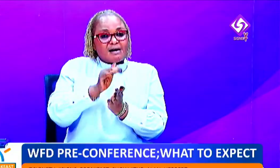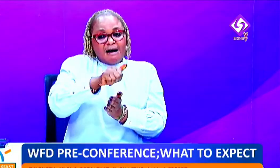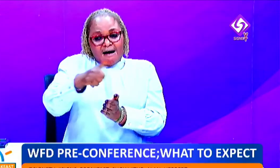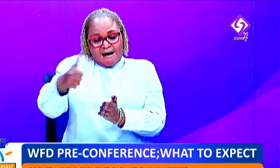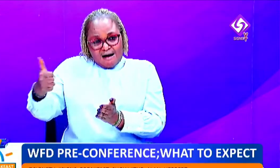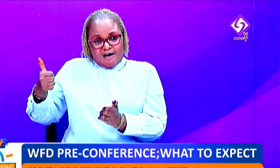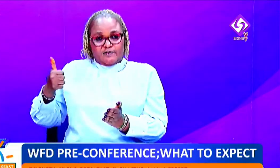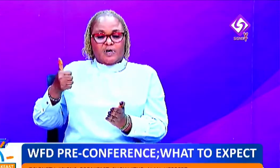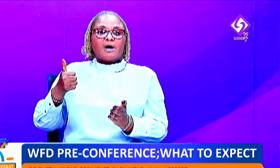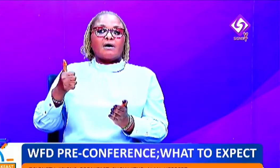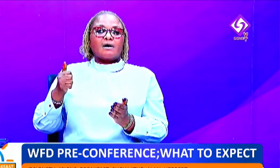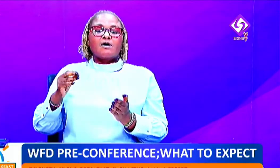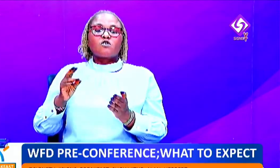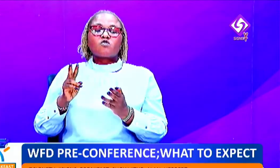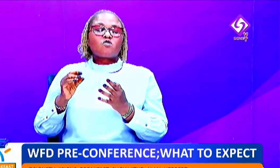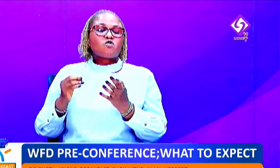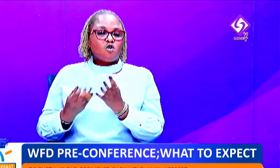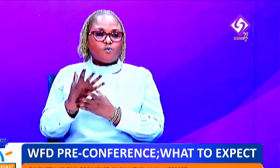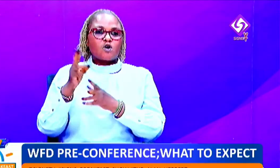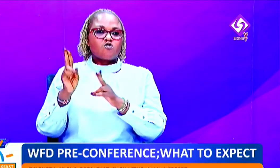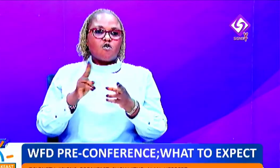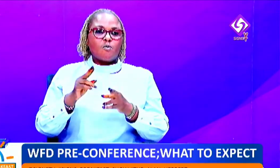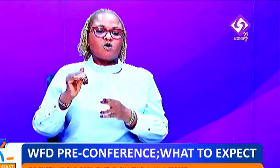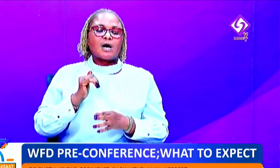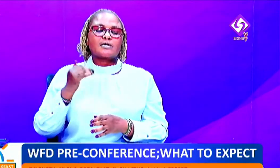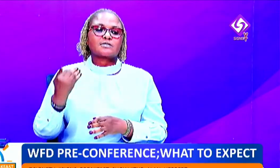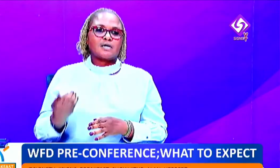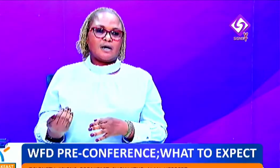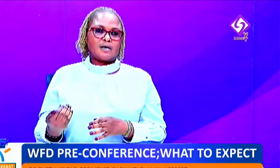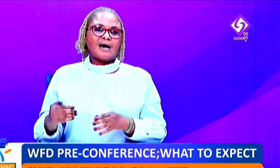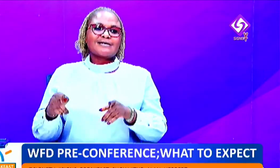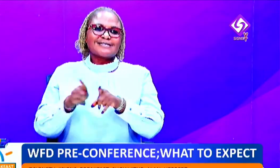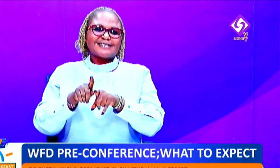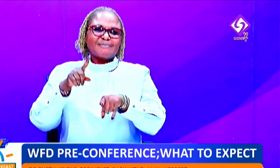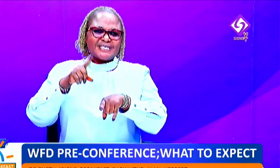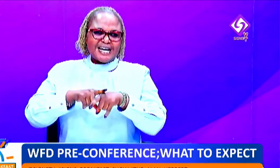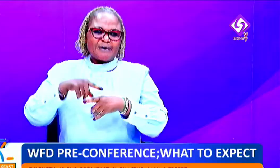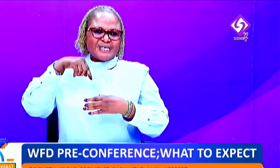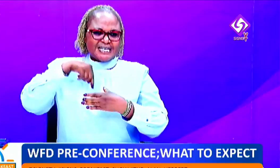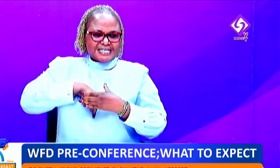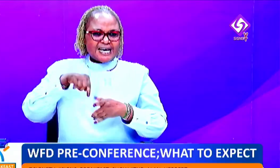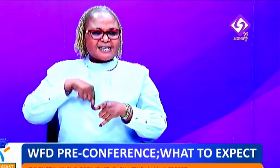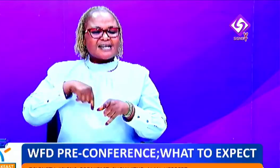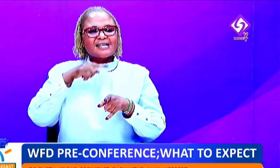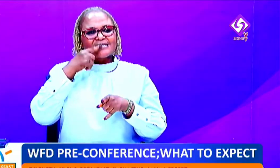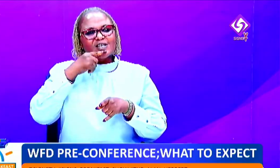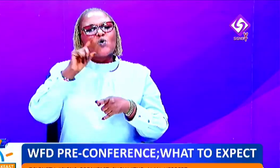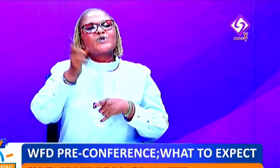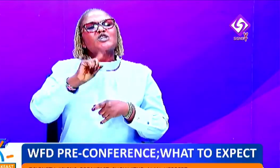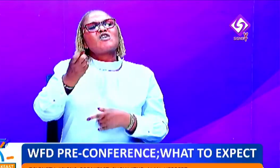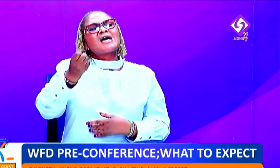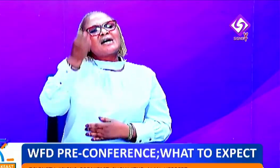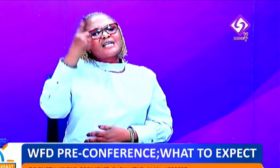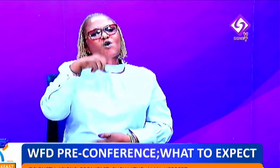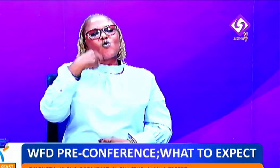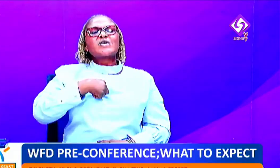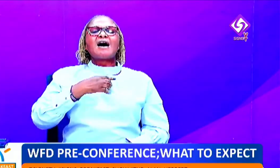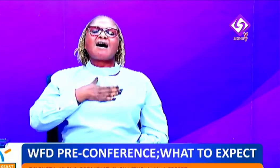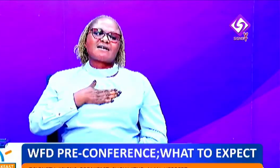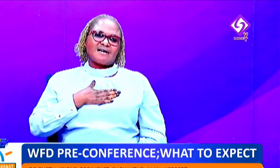treated like others who are maybe even part of your family. So that is the experience we have as a girl child, as a deaf girl child.